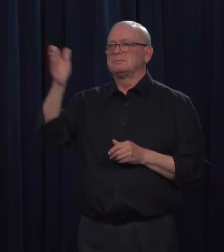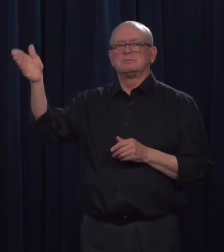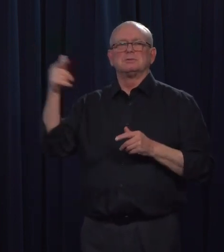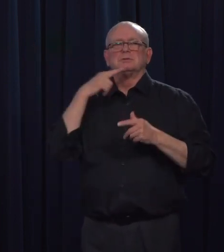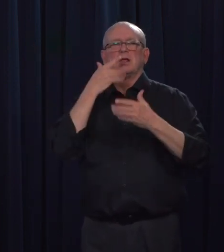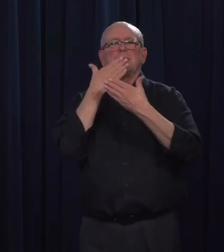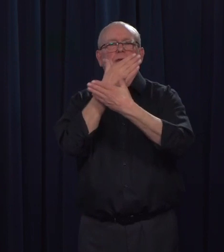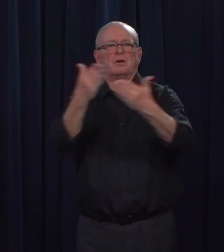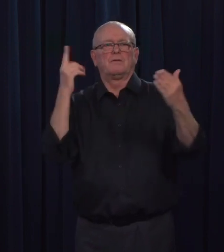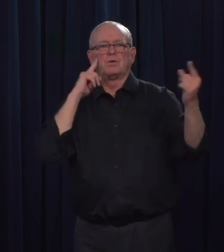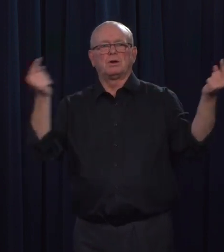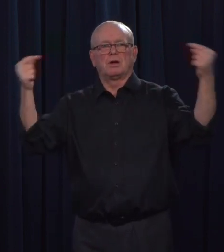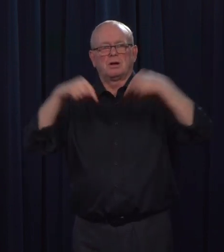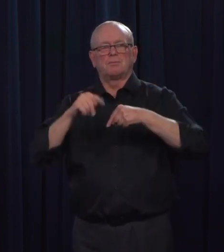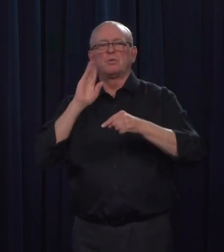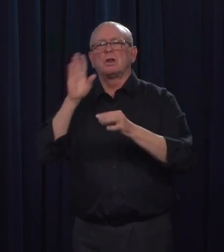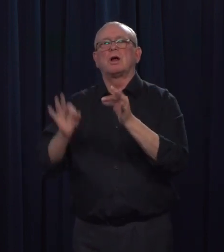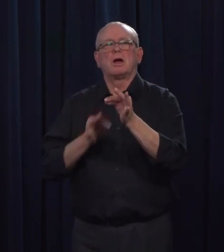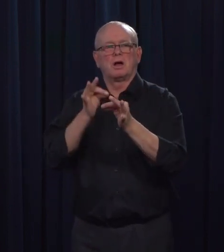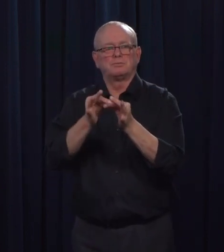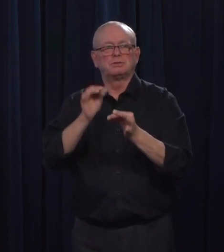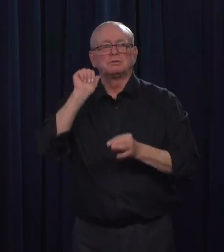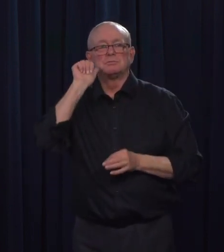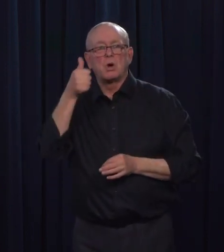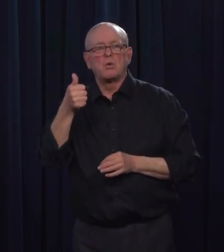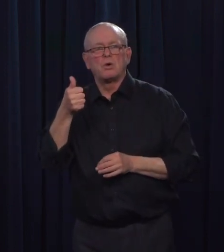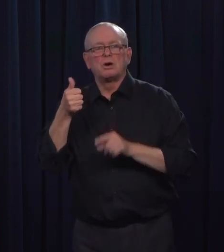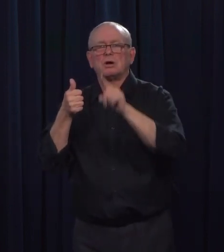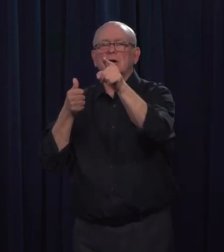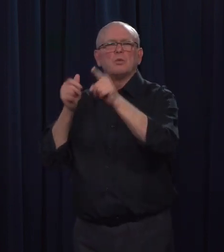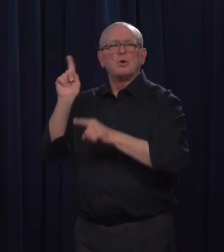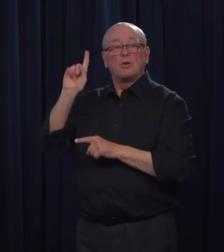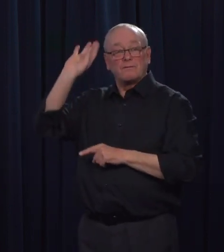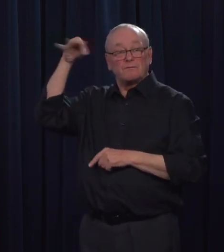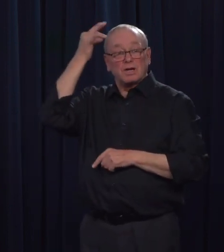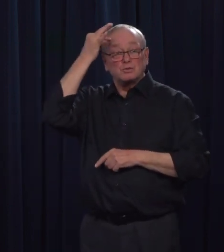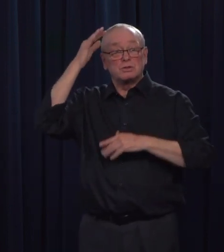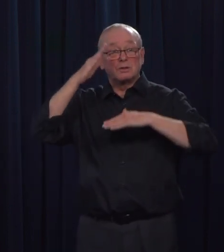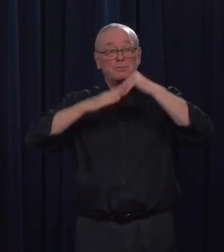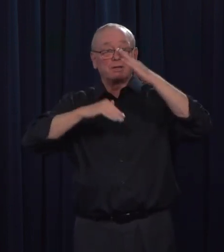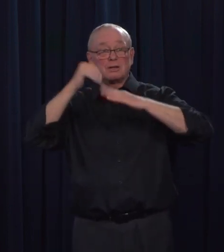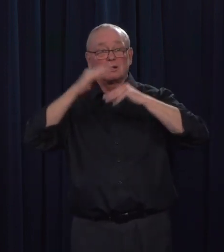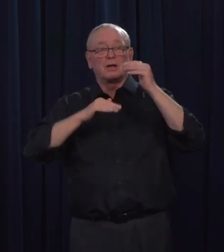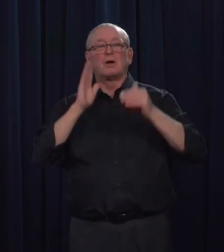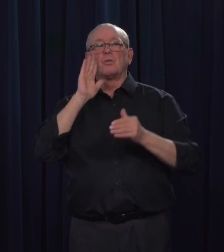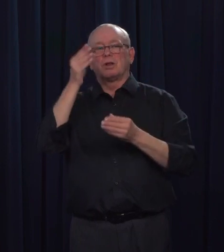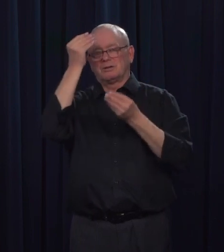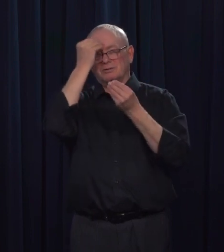We'll update you on location once we have it confirmed. Thanks. Okay, thank you.